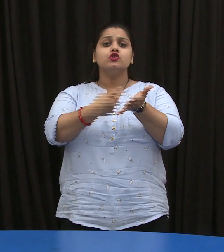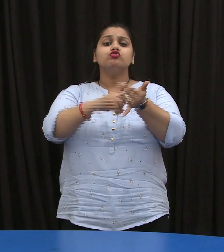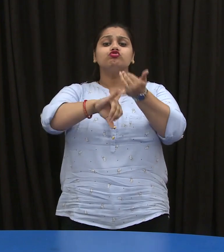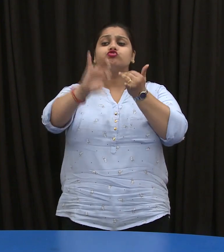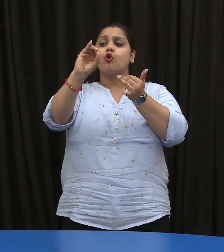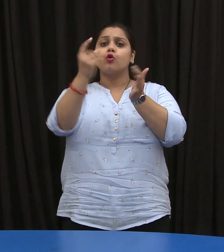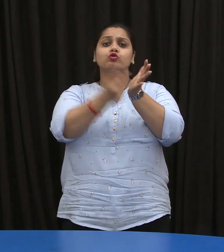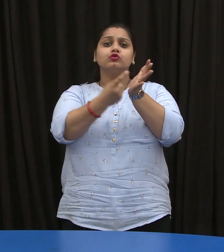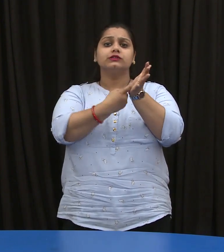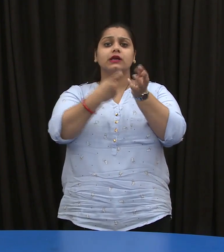Linux.